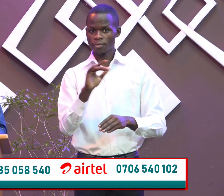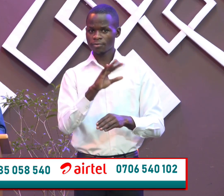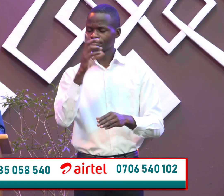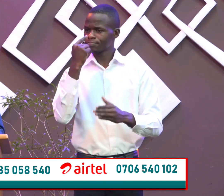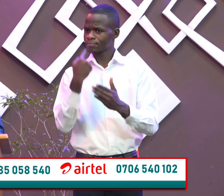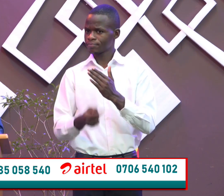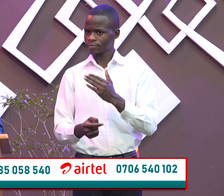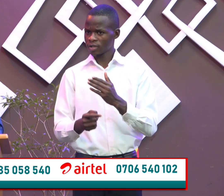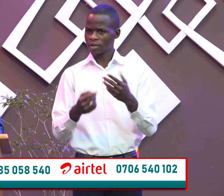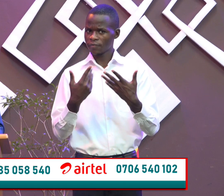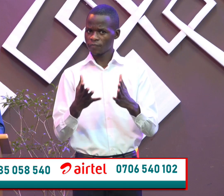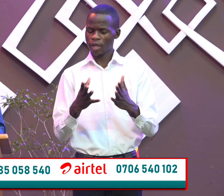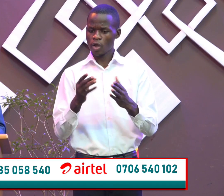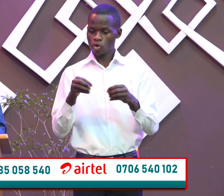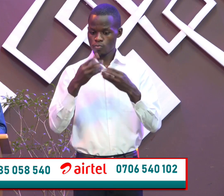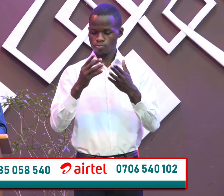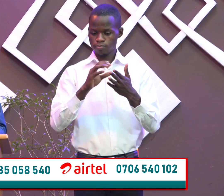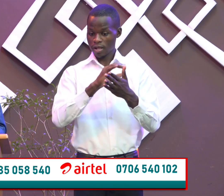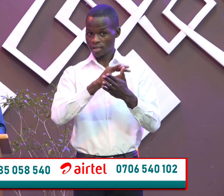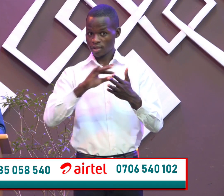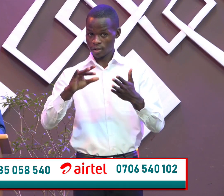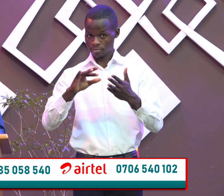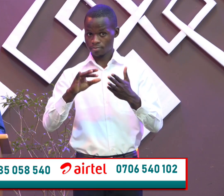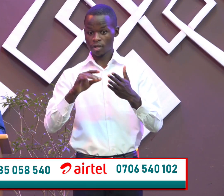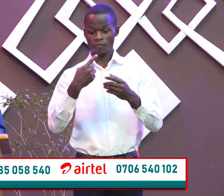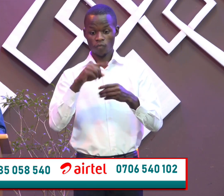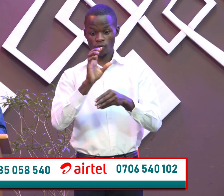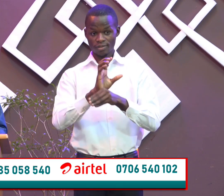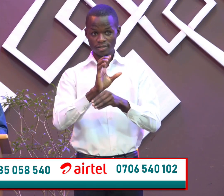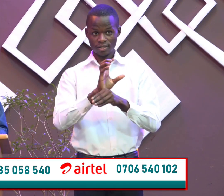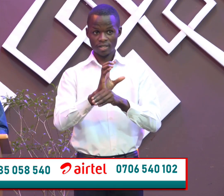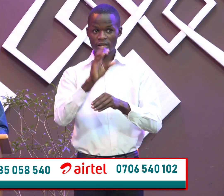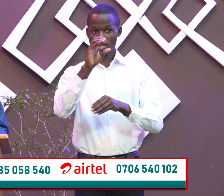mobile number ne tunyiga mu namba ya Airtel ye kanisa